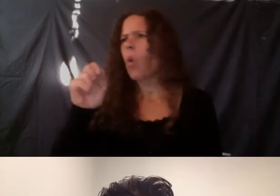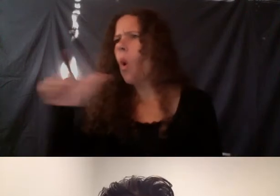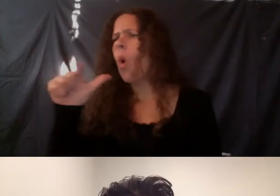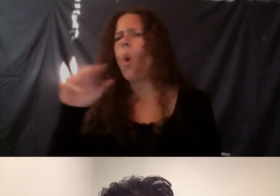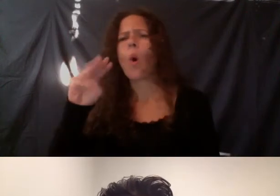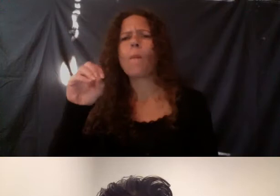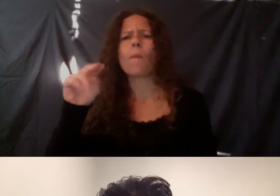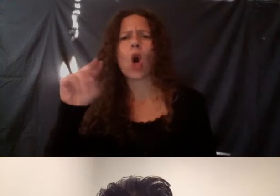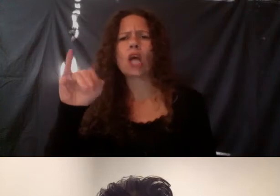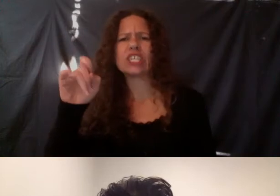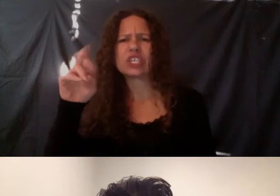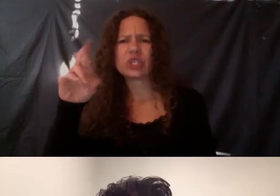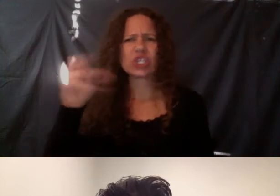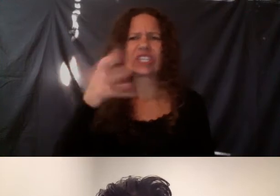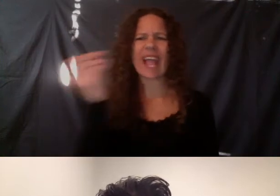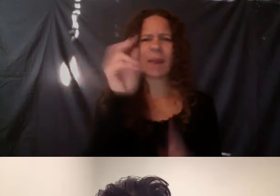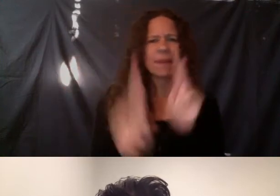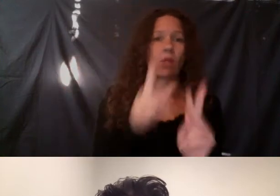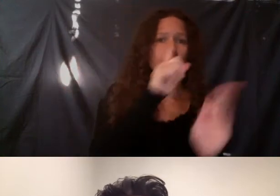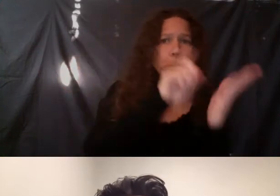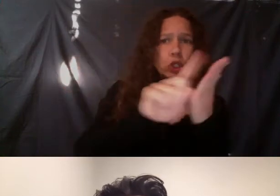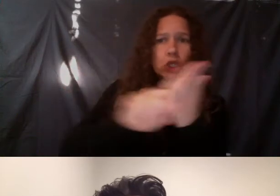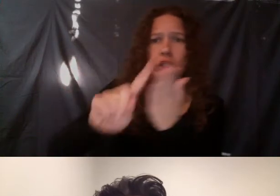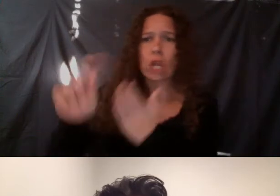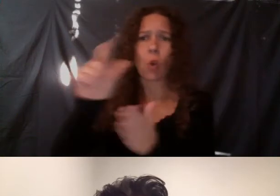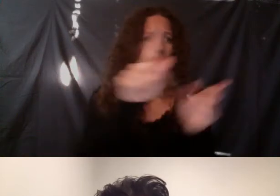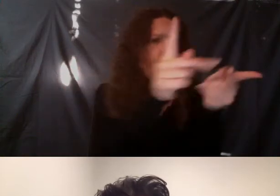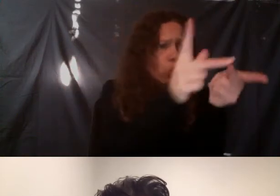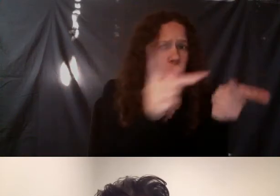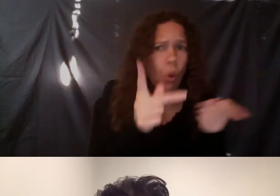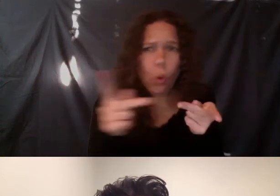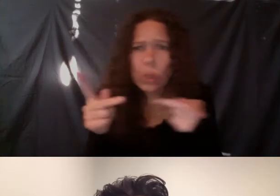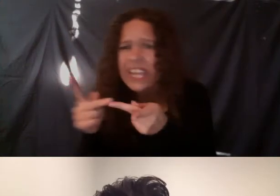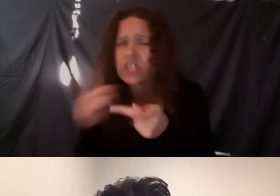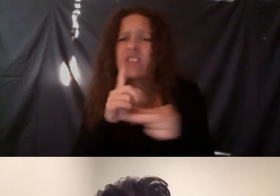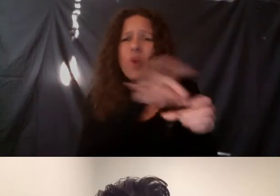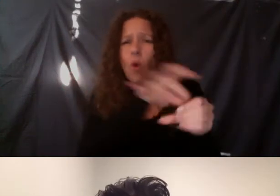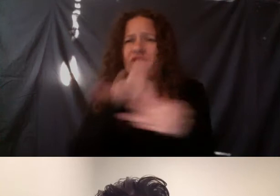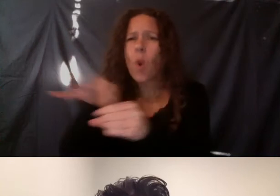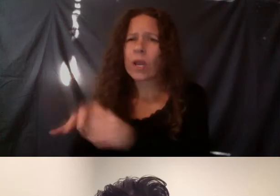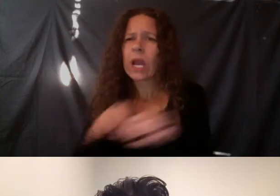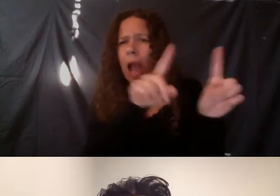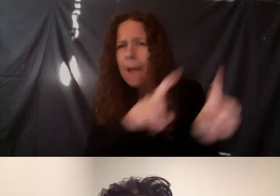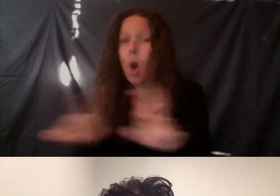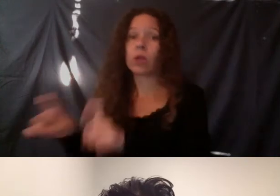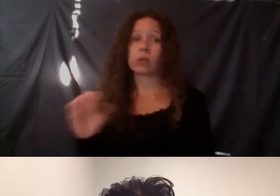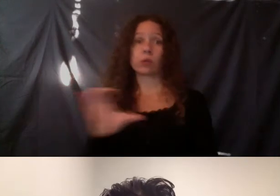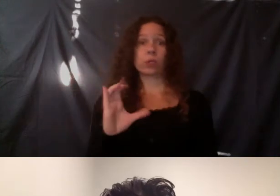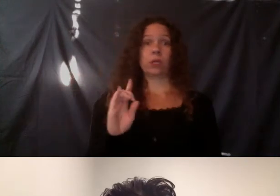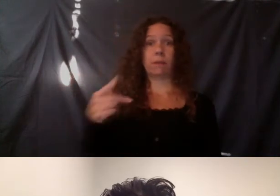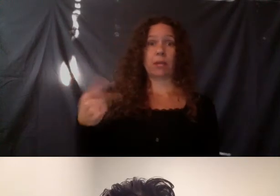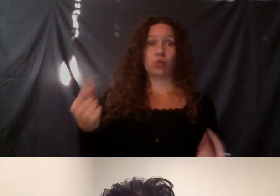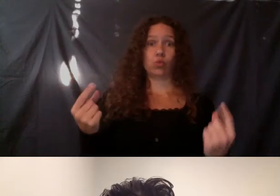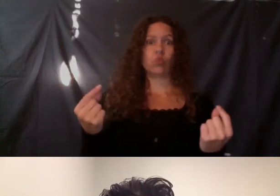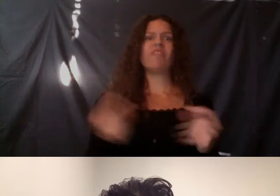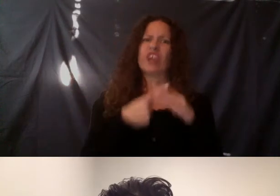and check all the polling locations. And so the CDP began very early organizing to basically bring all the parties